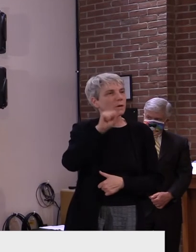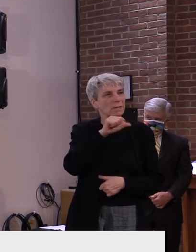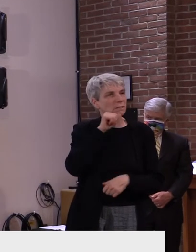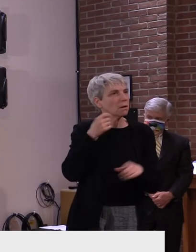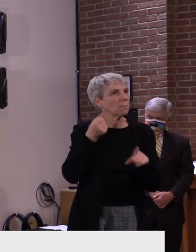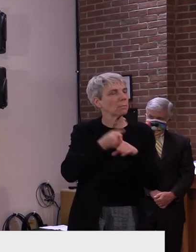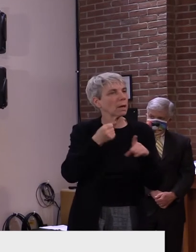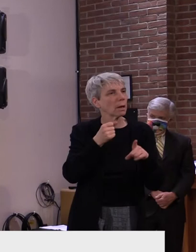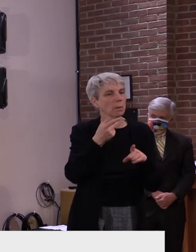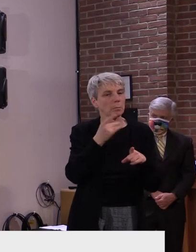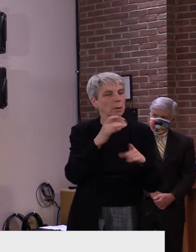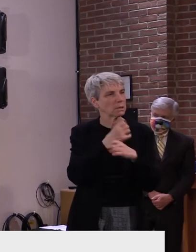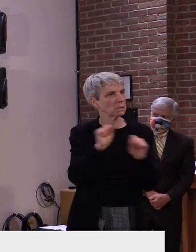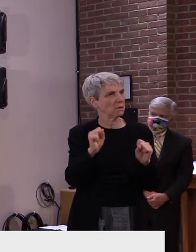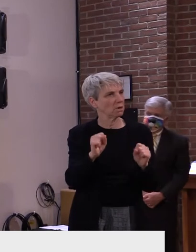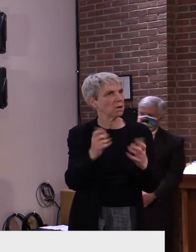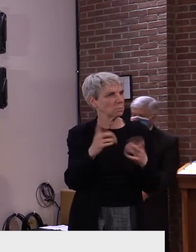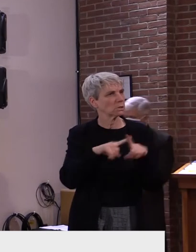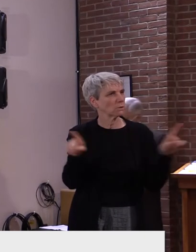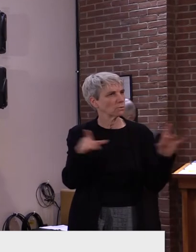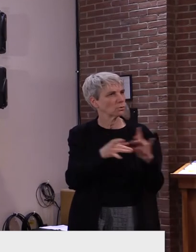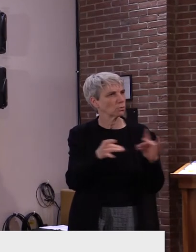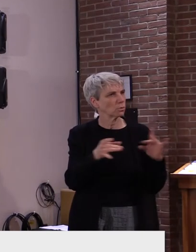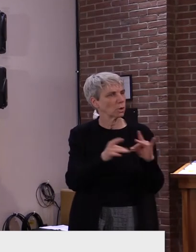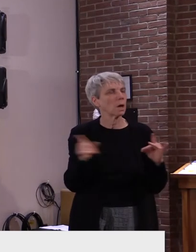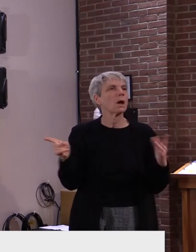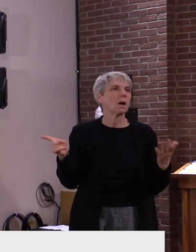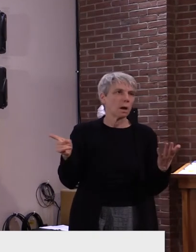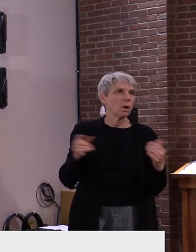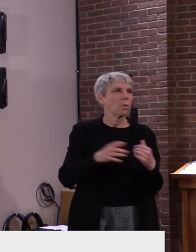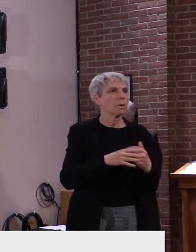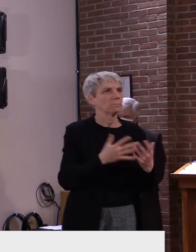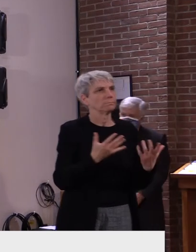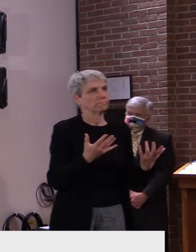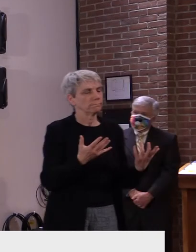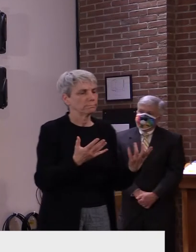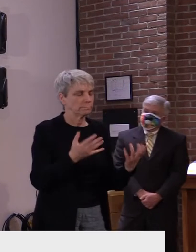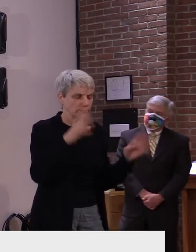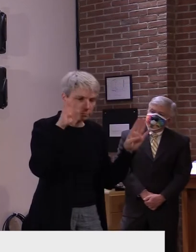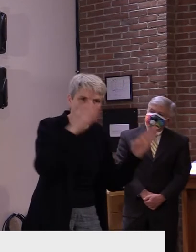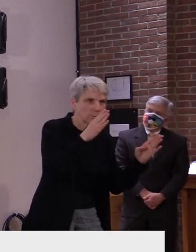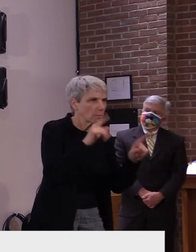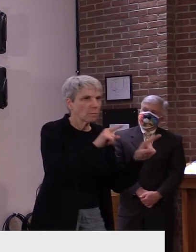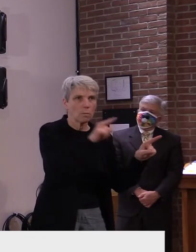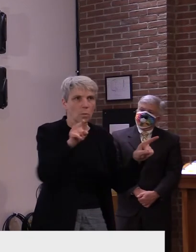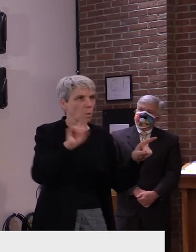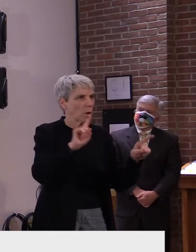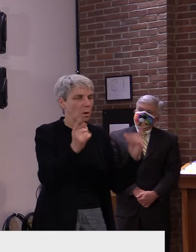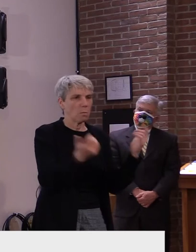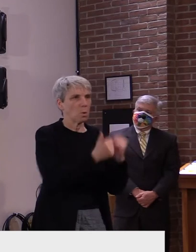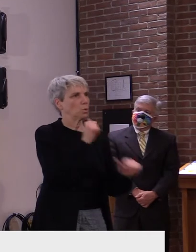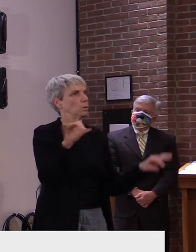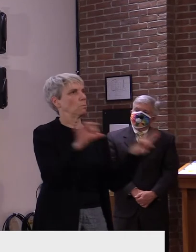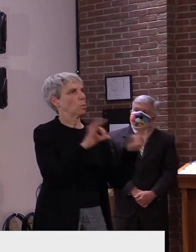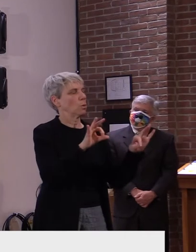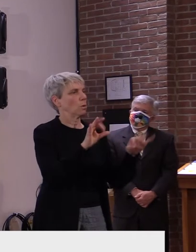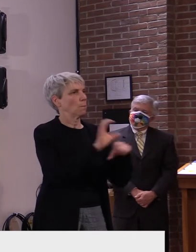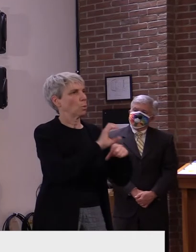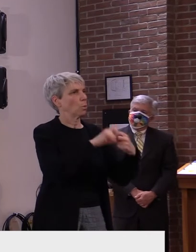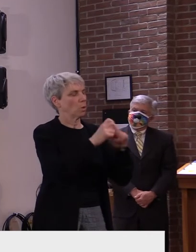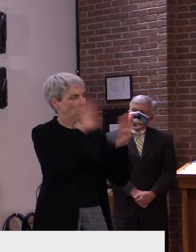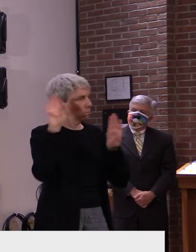well you know certainly we have to prioritize but if it uh if it was you know connected